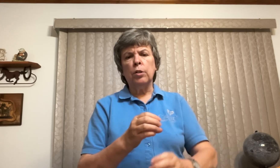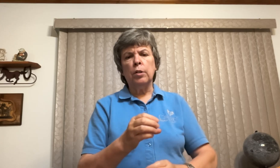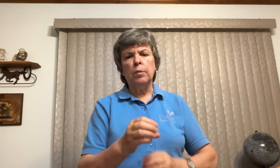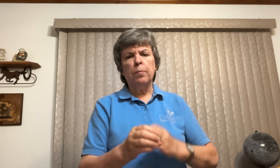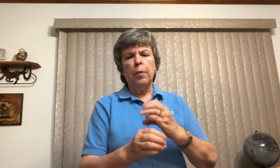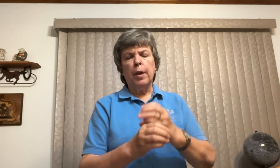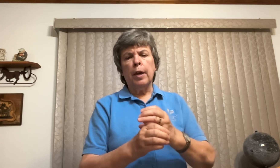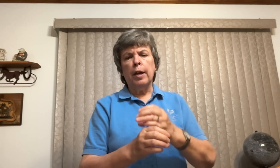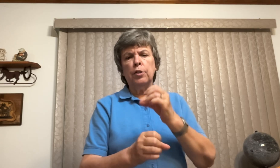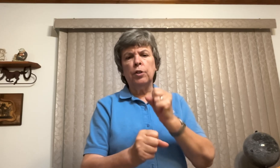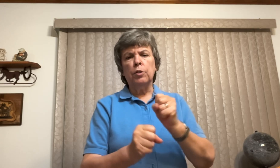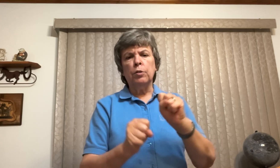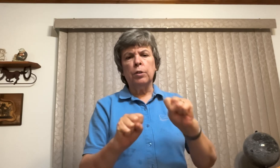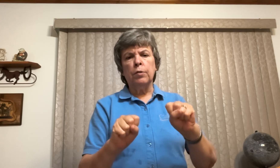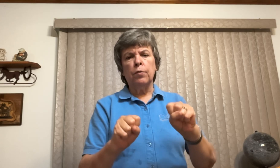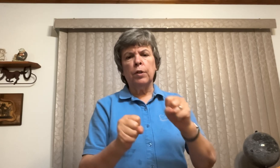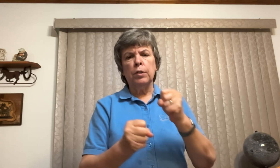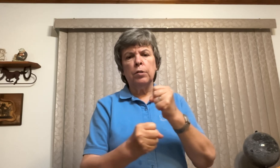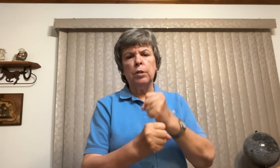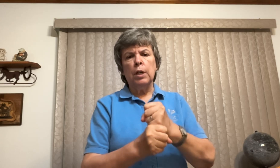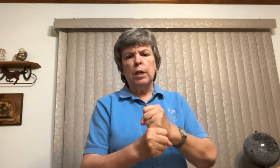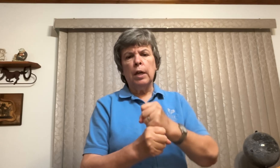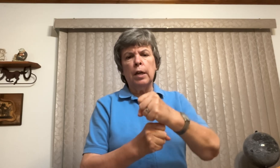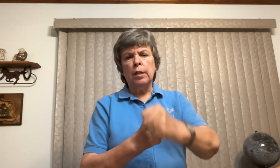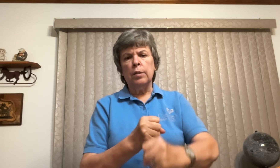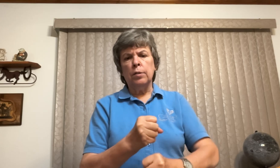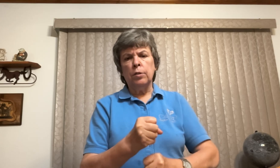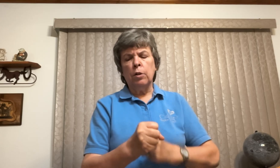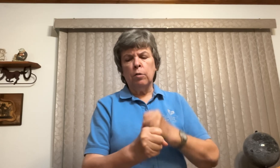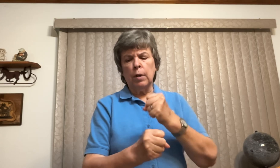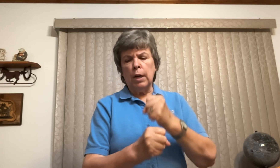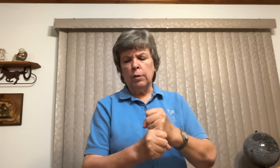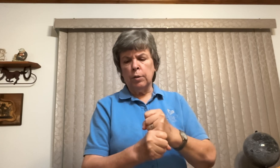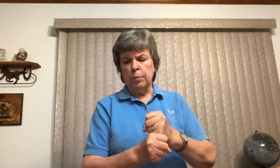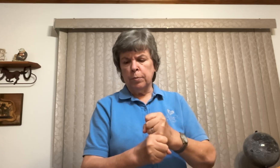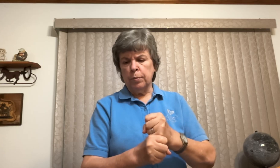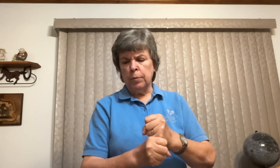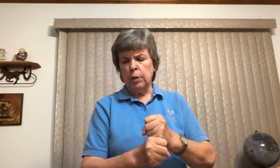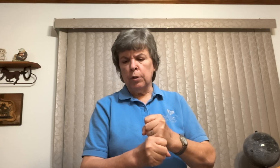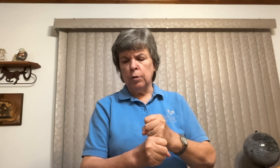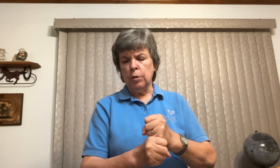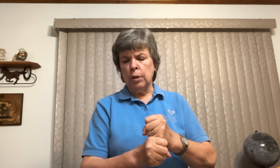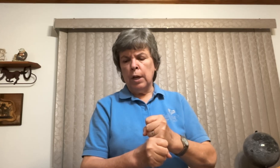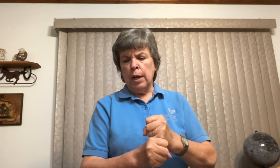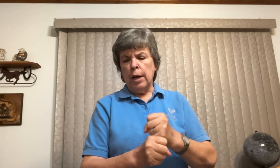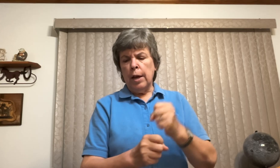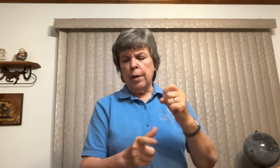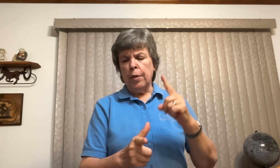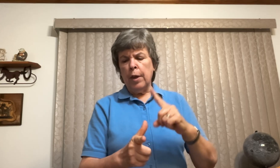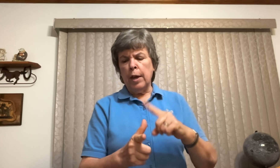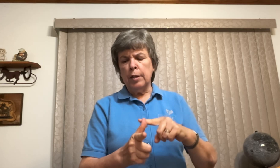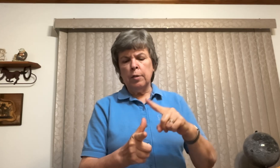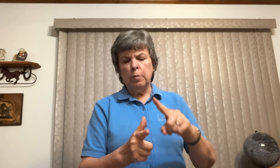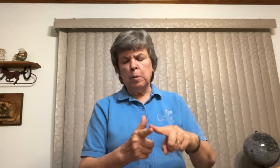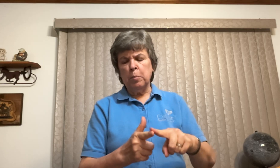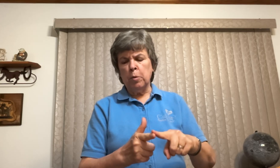creation, and years is a fist, and you go around years. And then, remember,